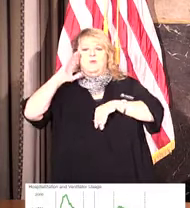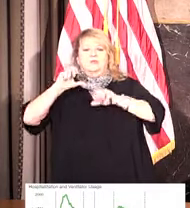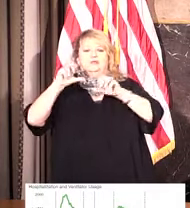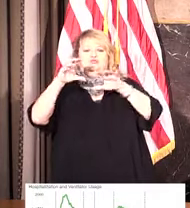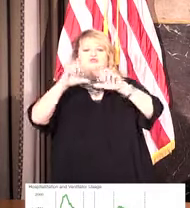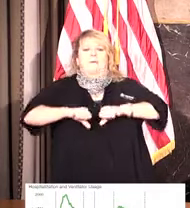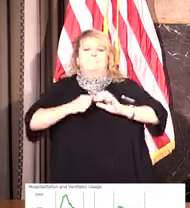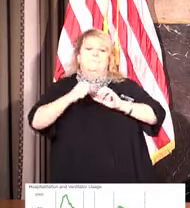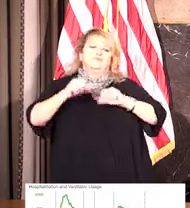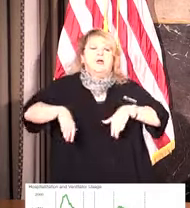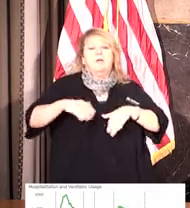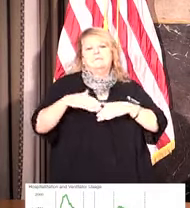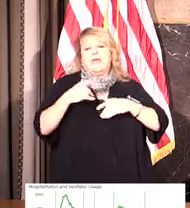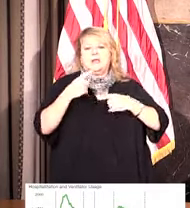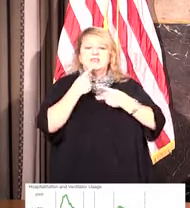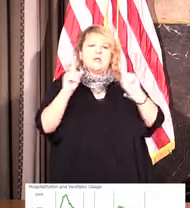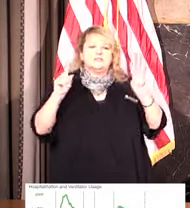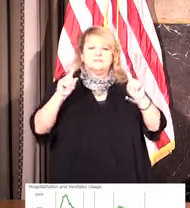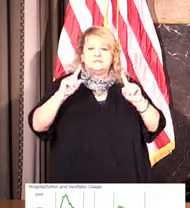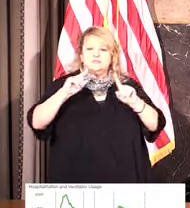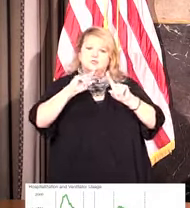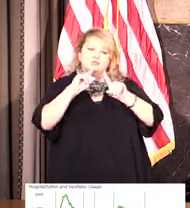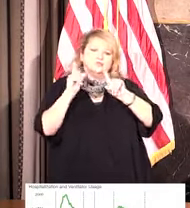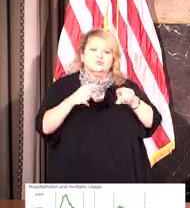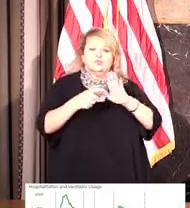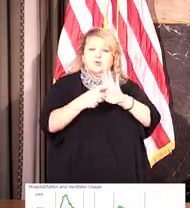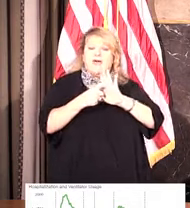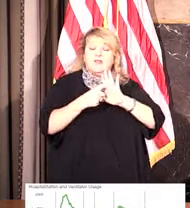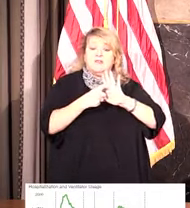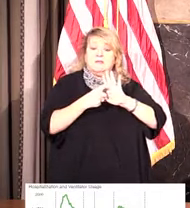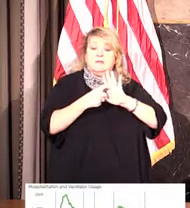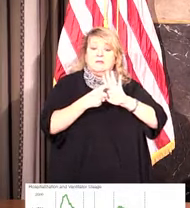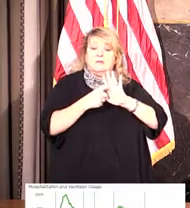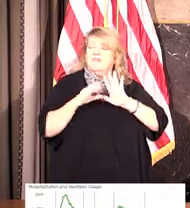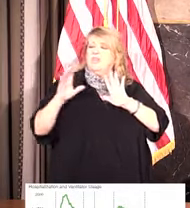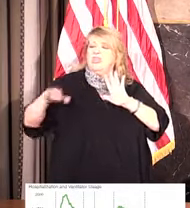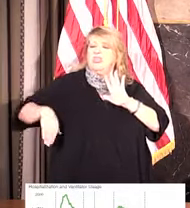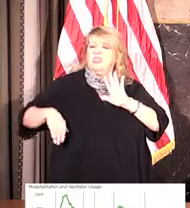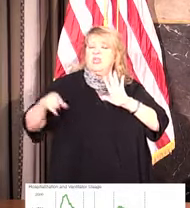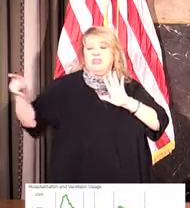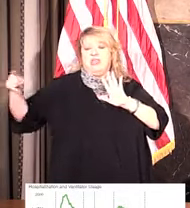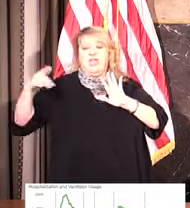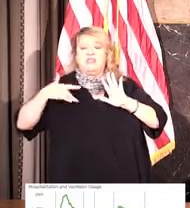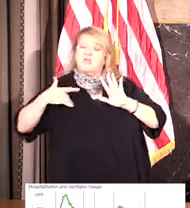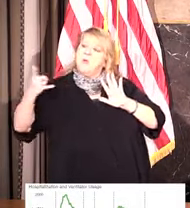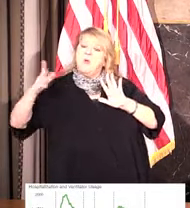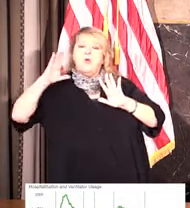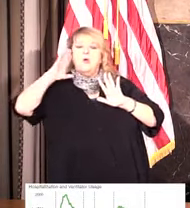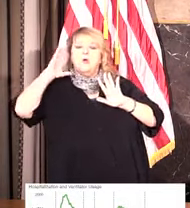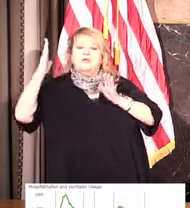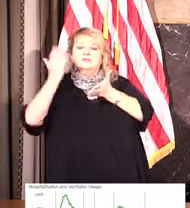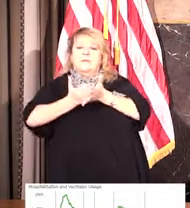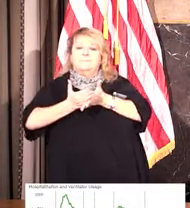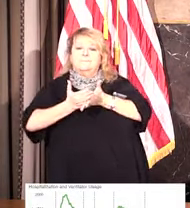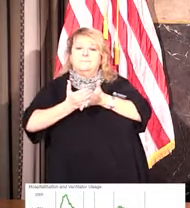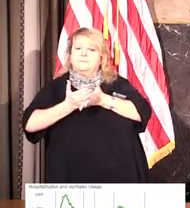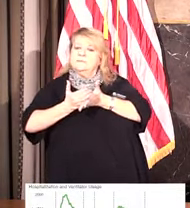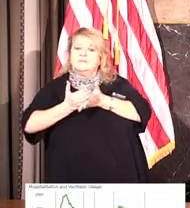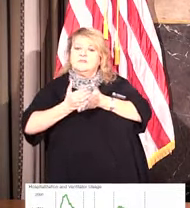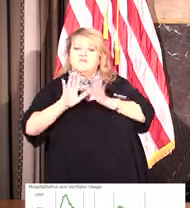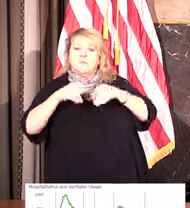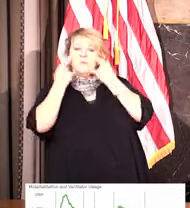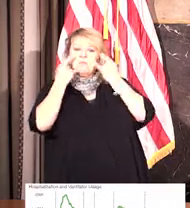state, believing that the restrictions and mitigation measures were no longer in place, and if they weren't in place, they must not